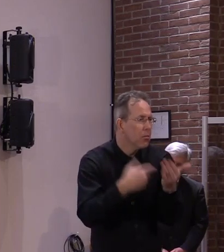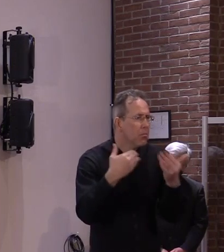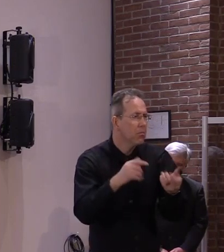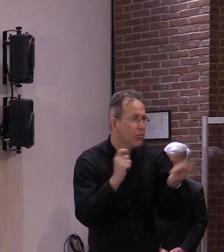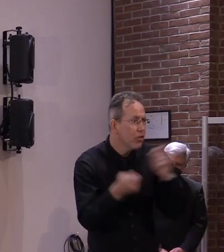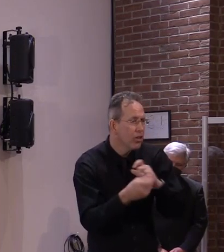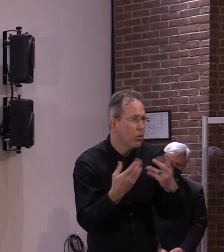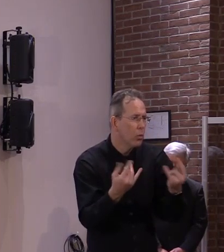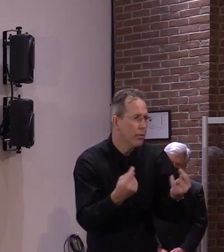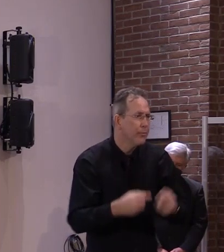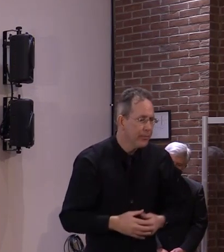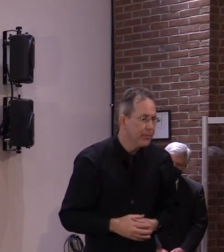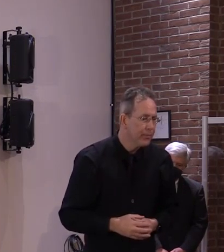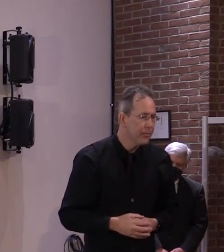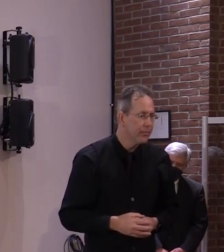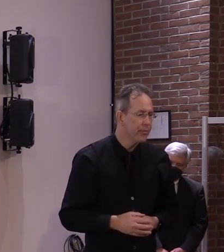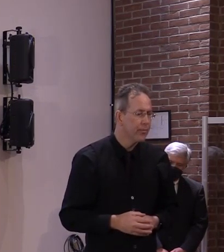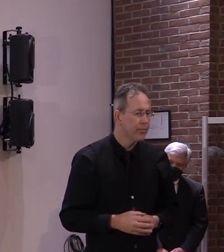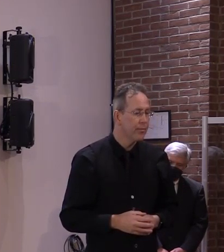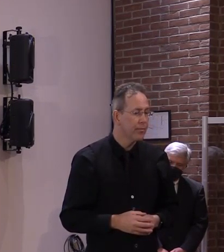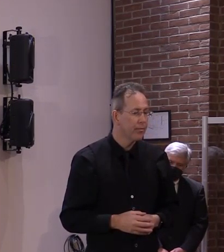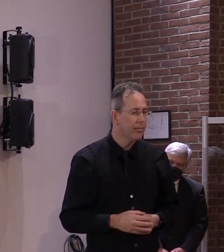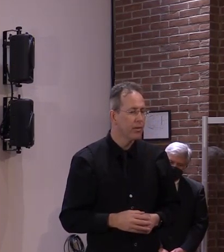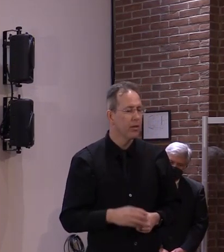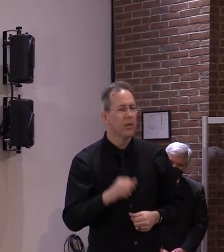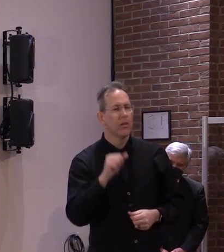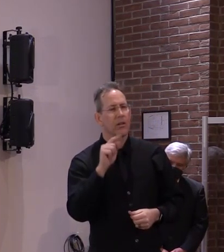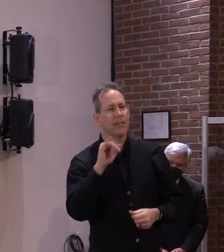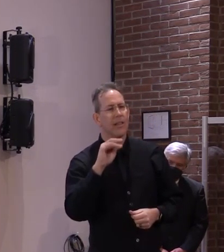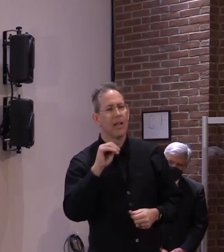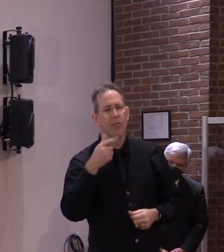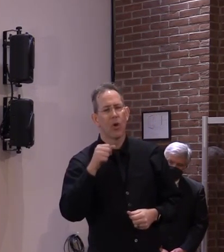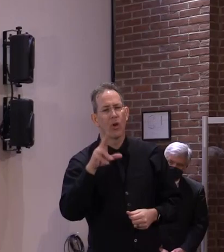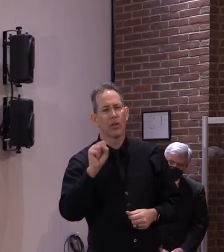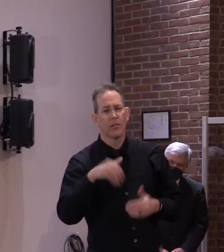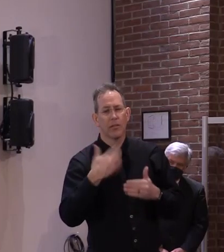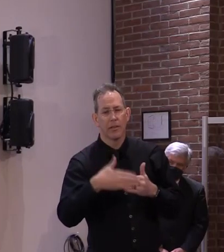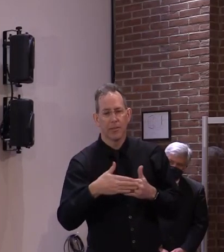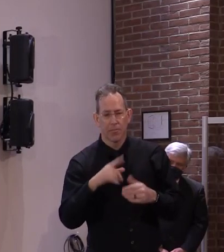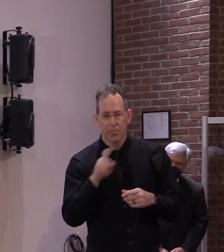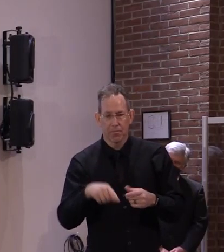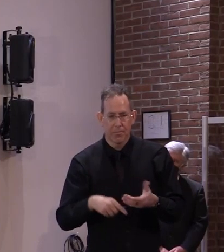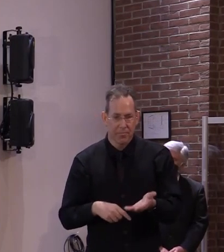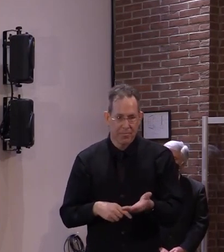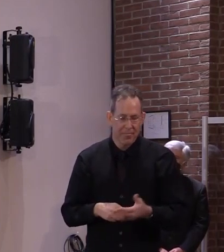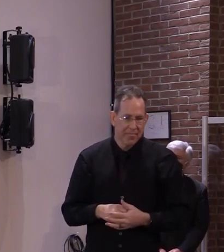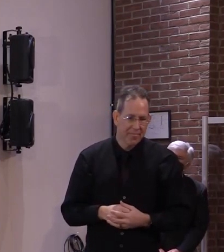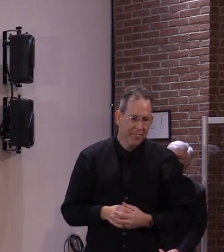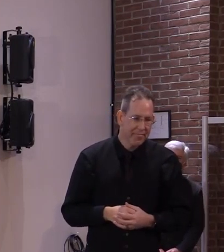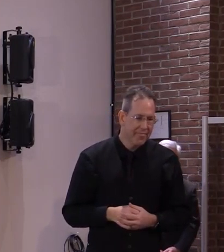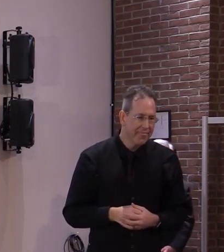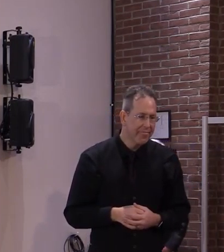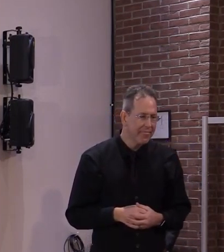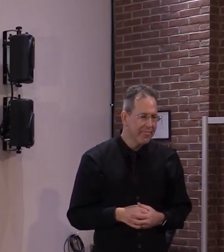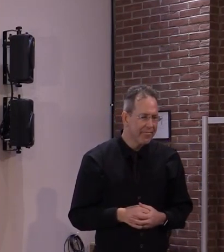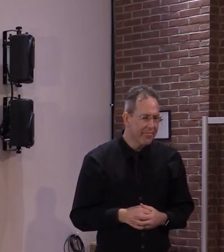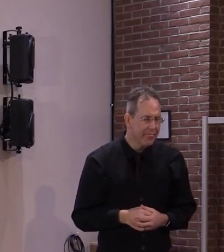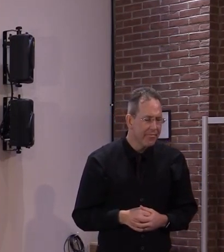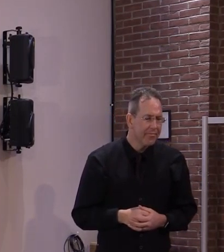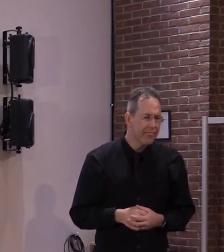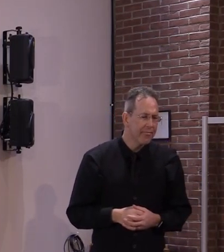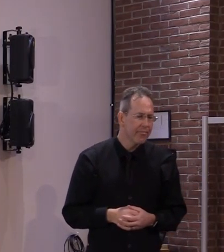Yes, the Associated Press put out a piece last night talking about the N95 masks. What they've found is